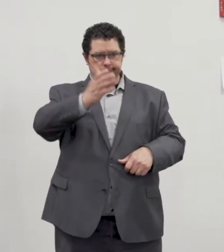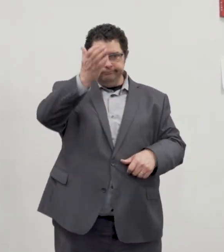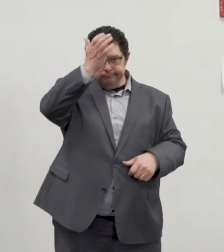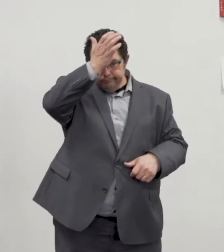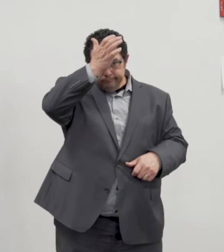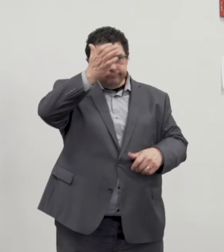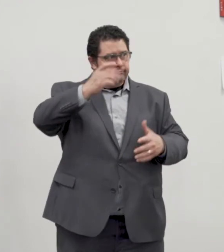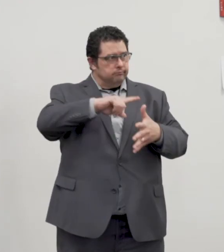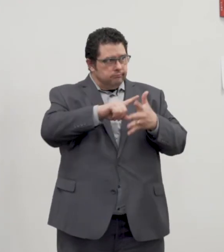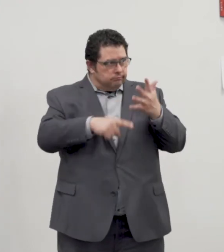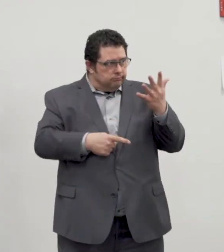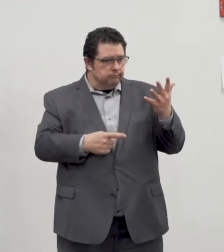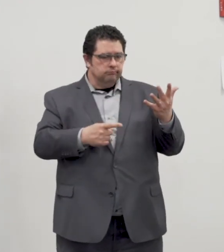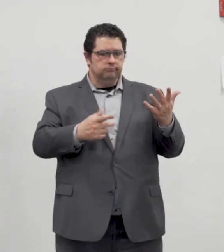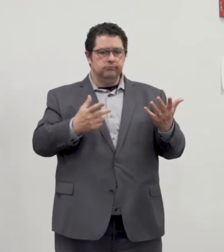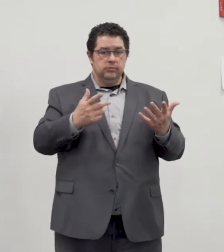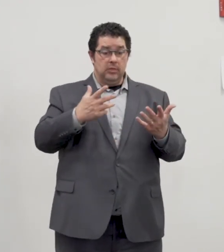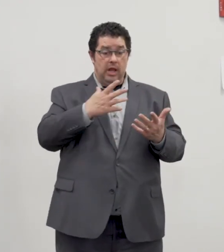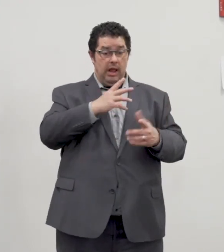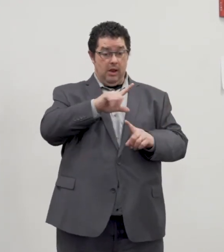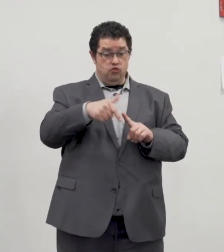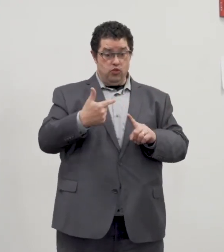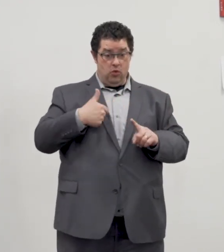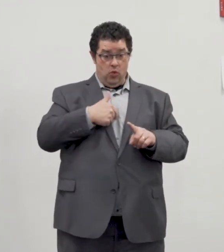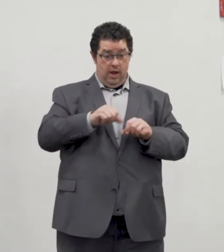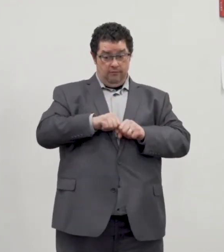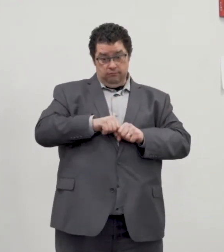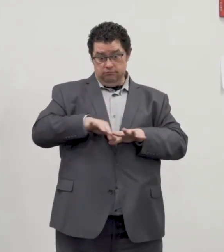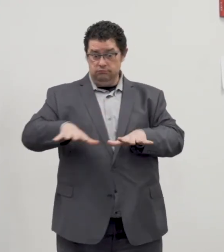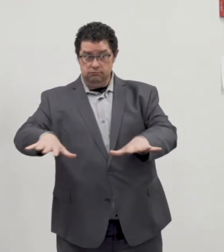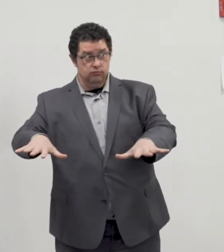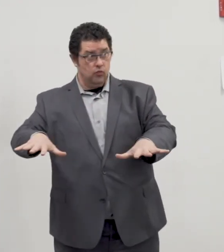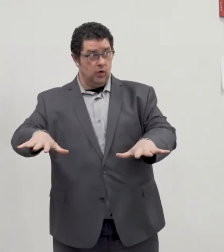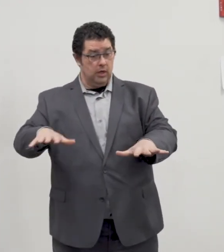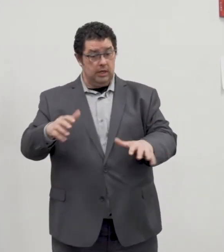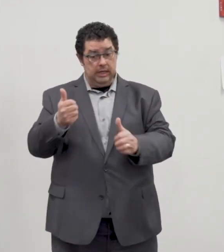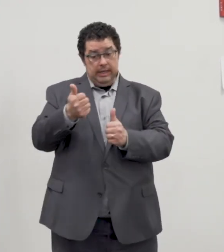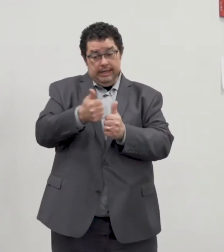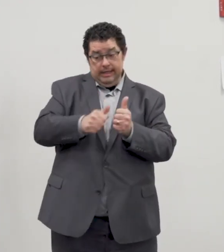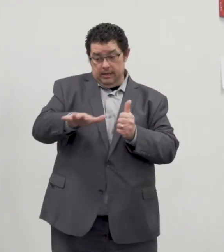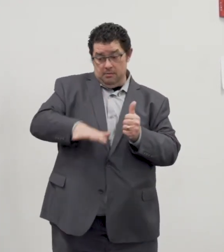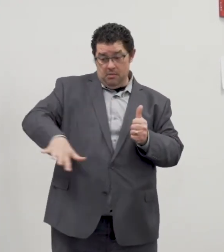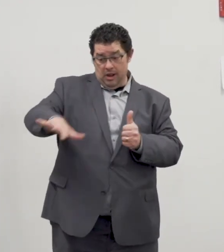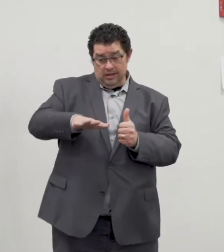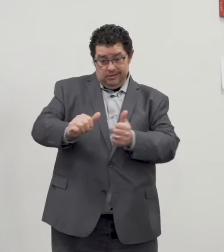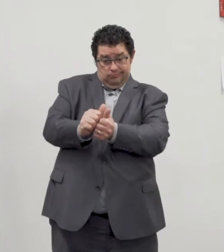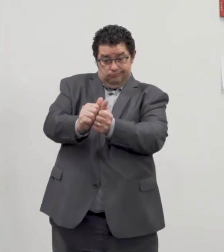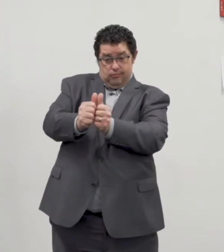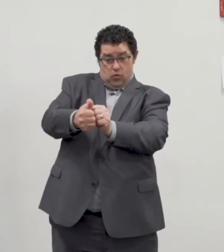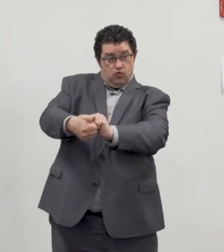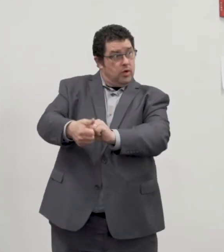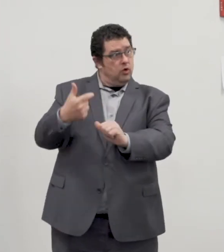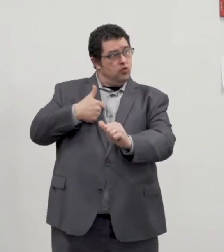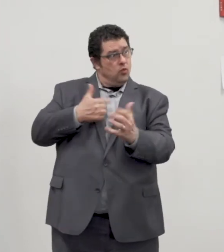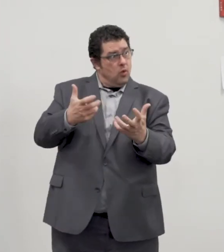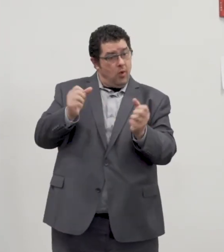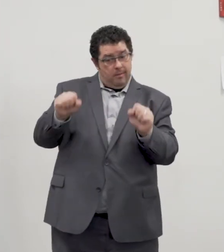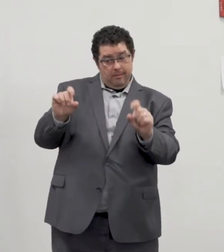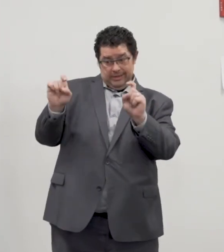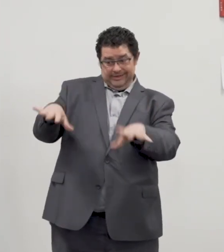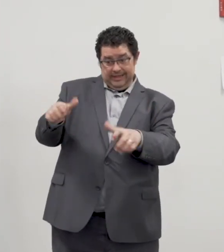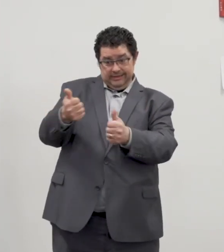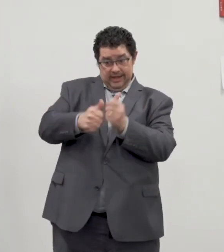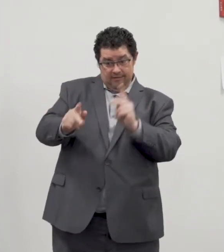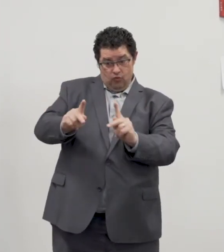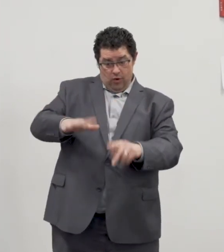test everyone who has symptoms, and then when we have an outbreak in any place that's congregated, then we want to be able to test everyone in that group